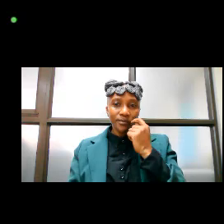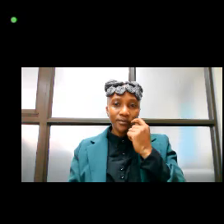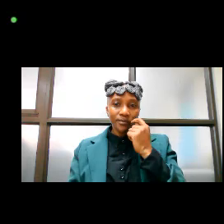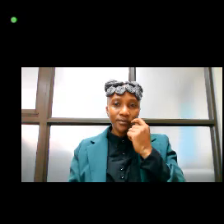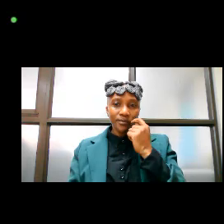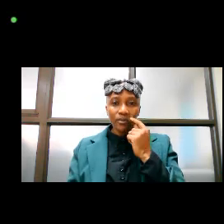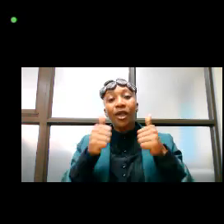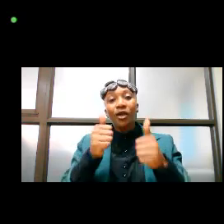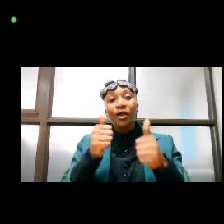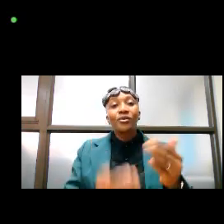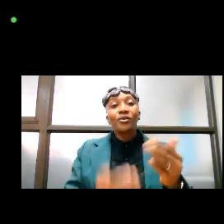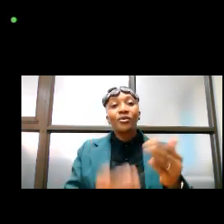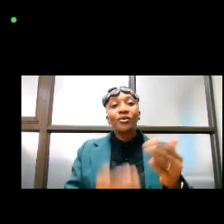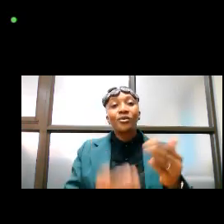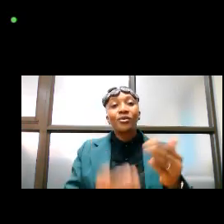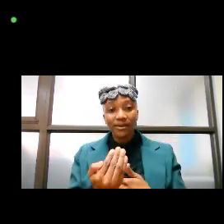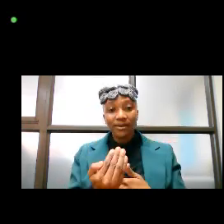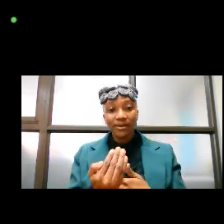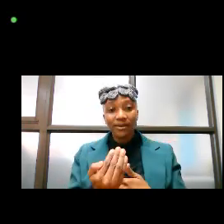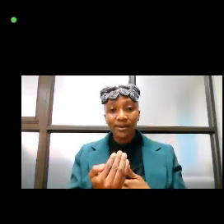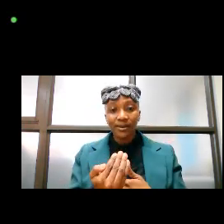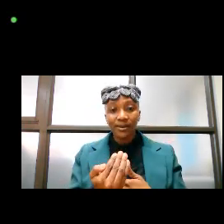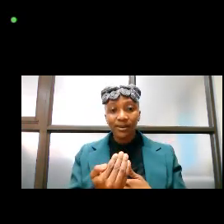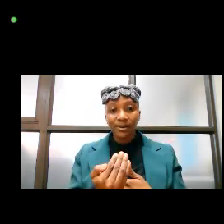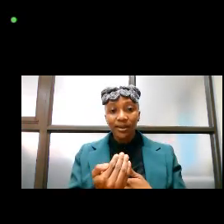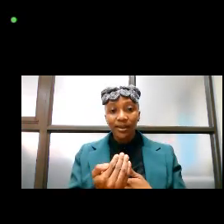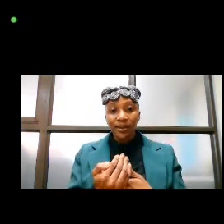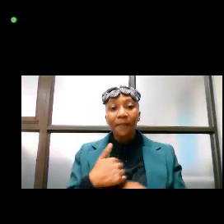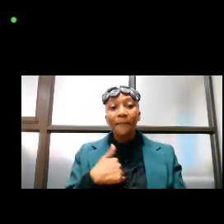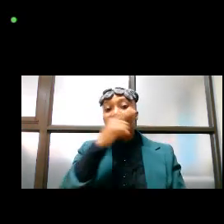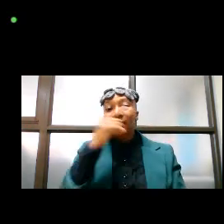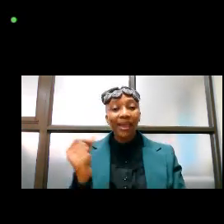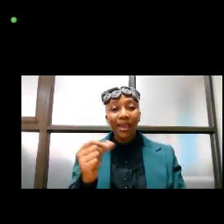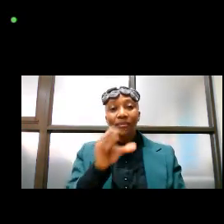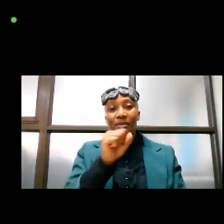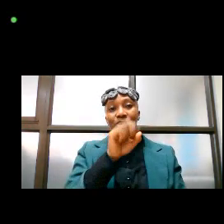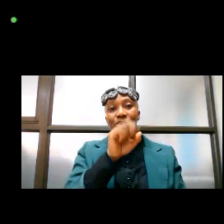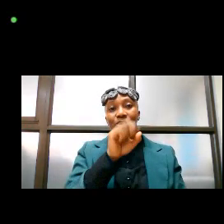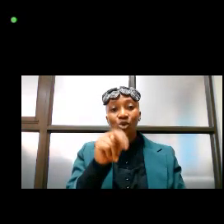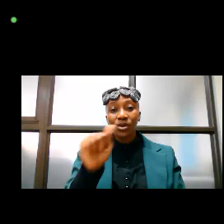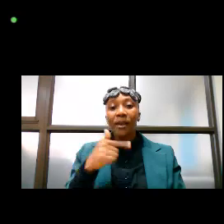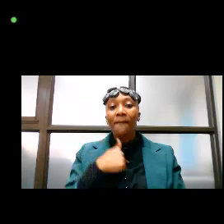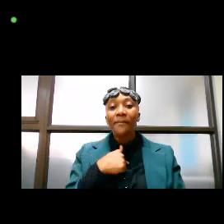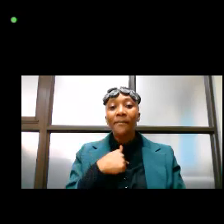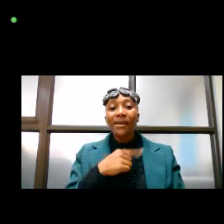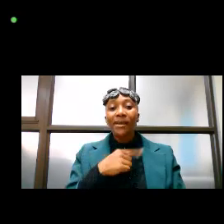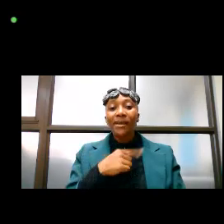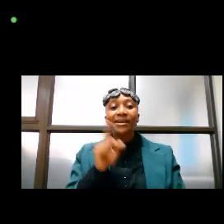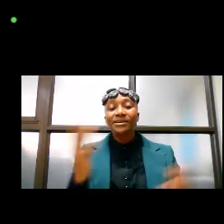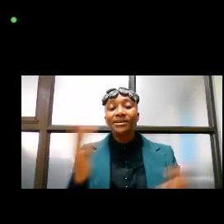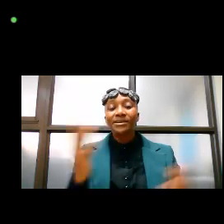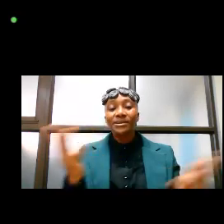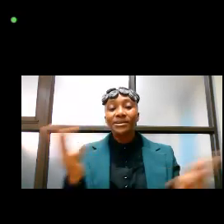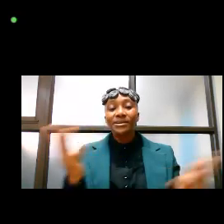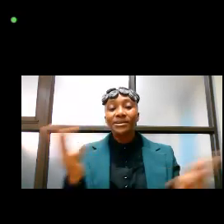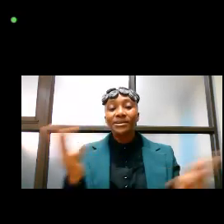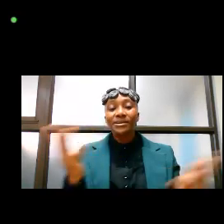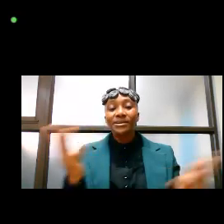morning. My name is Suna Farouf, and I'm a teacher at the Pioneer School for the Visually Impaired and